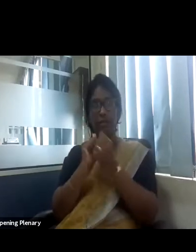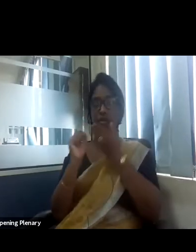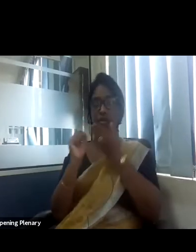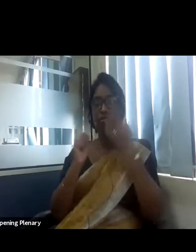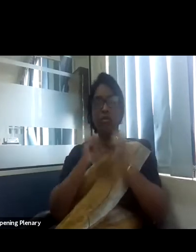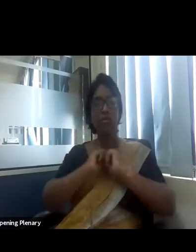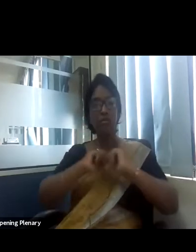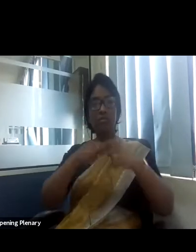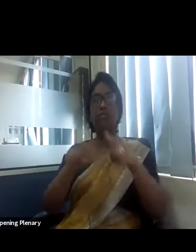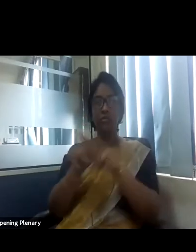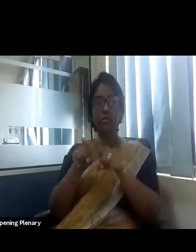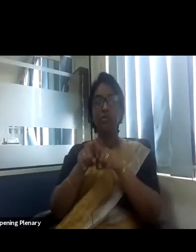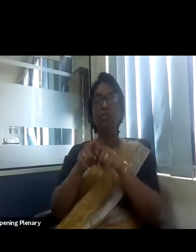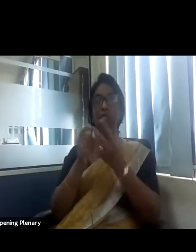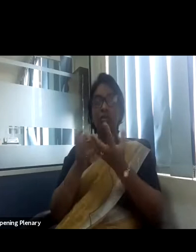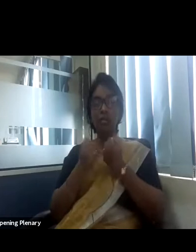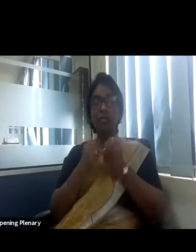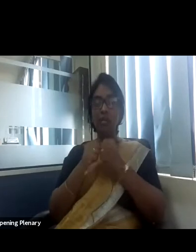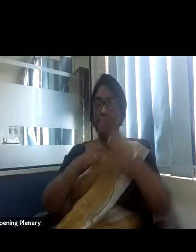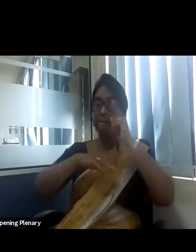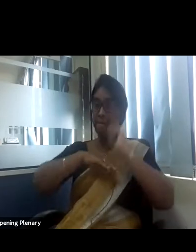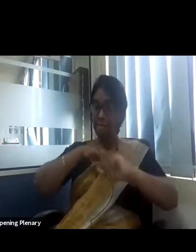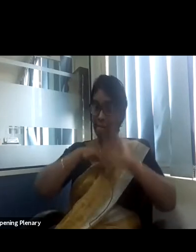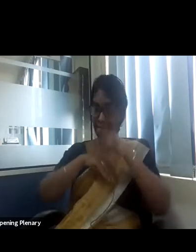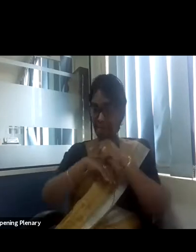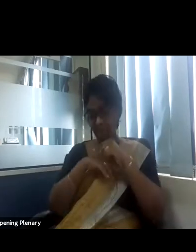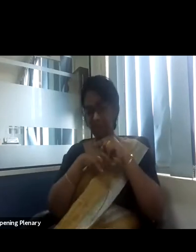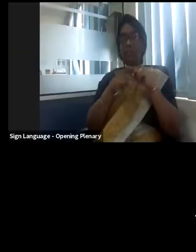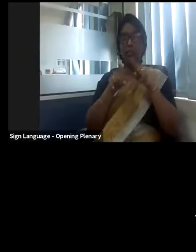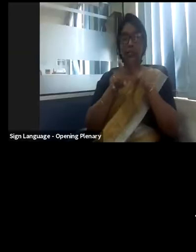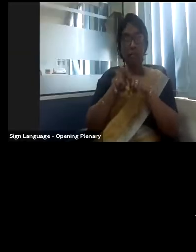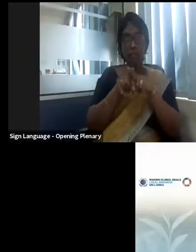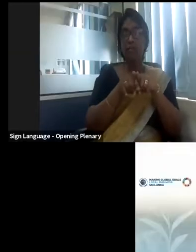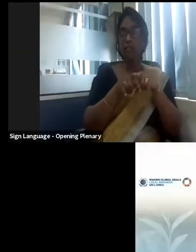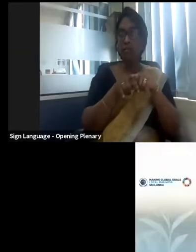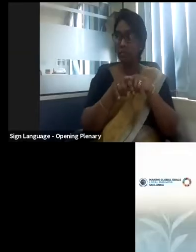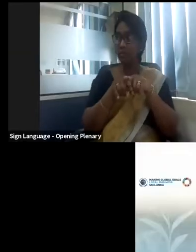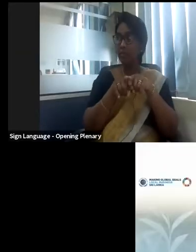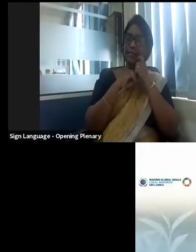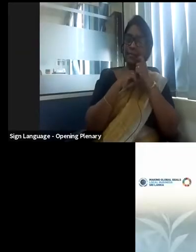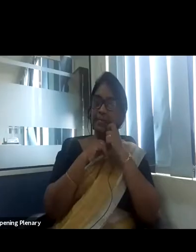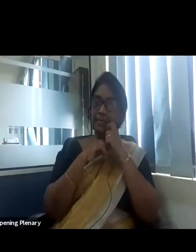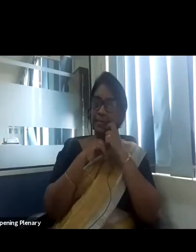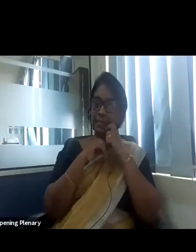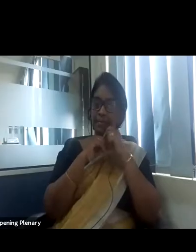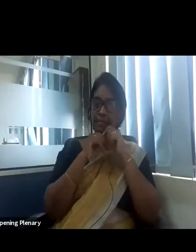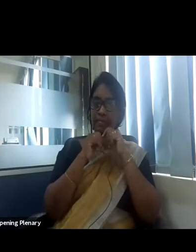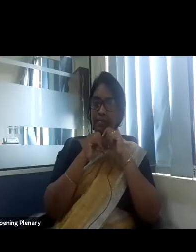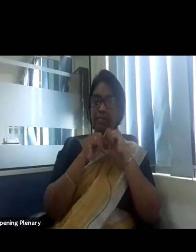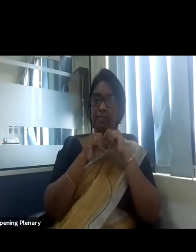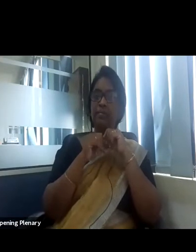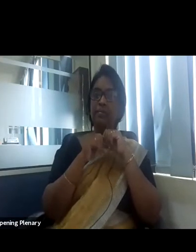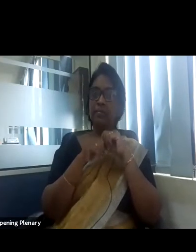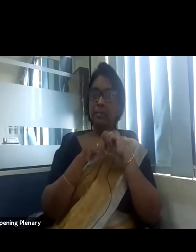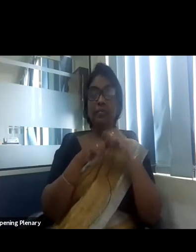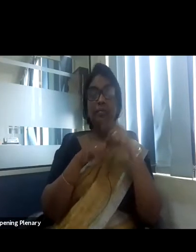Manager, Network of Network Sri Lanka, who will be your host for the next 2 days. Thank you. Mr. Ratika De